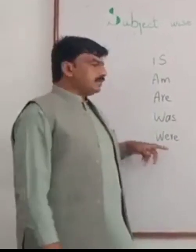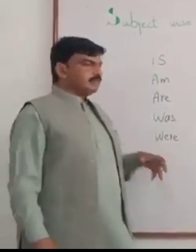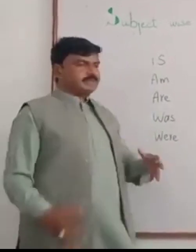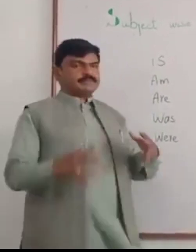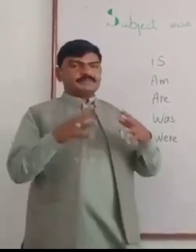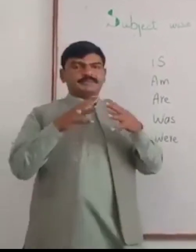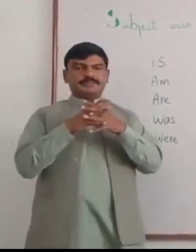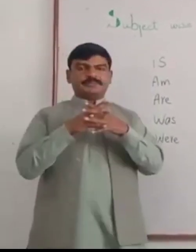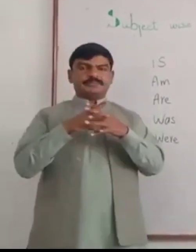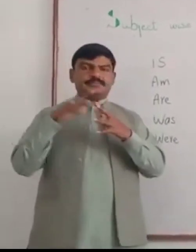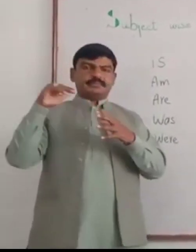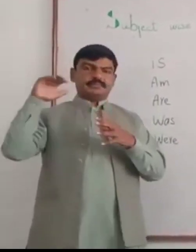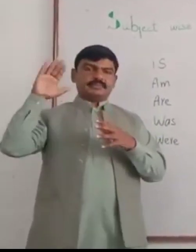were